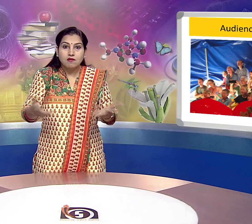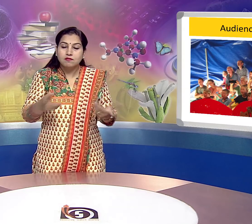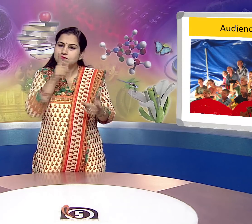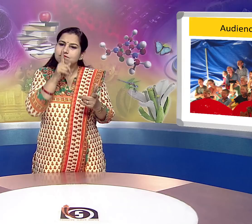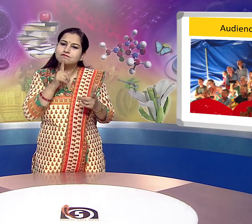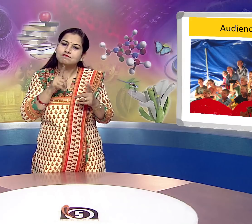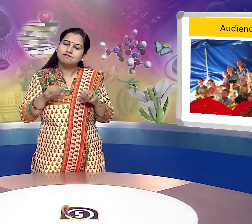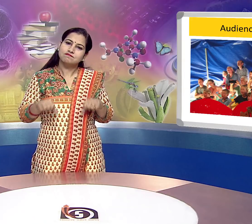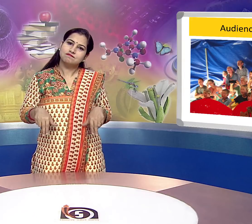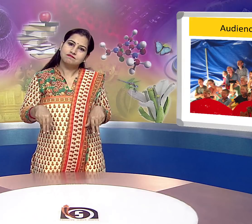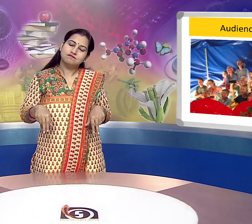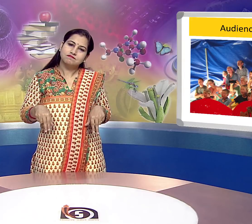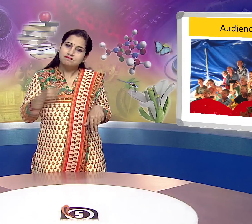peacefully.